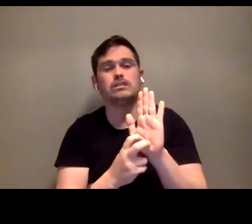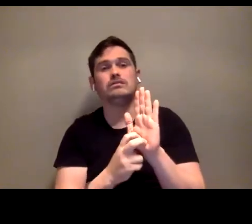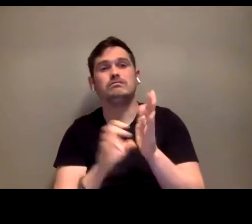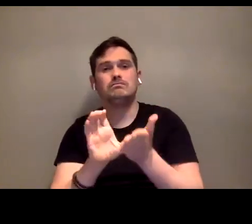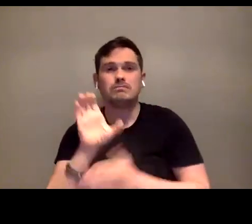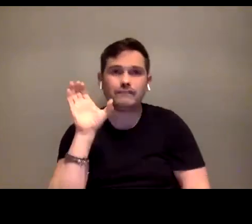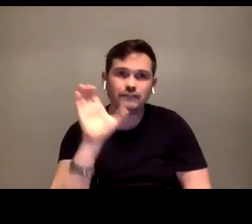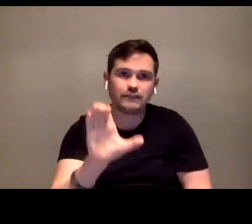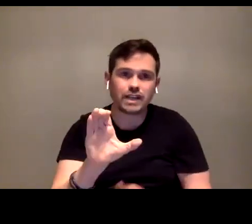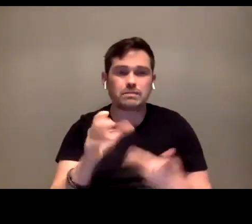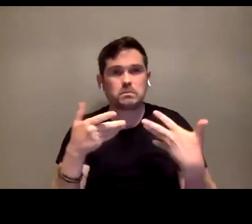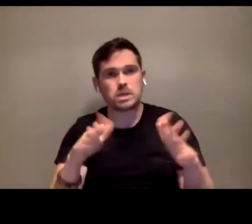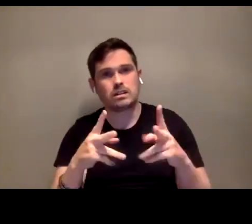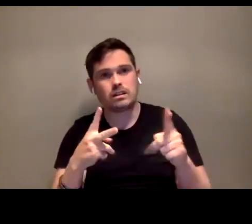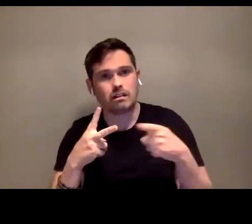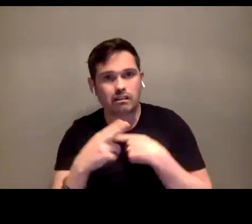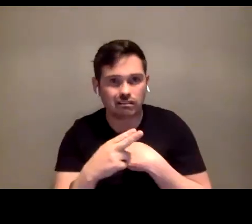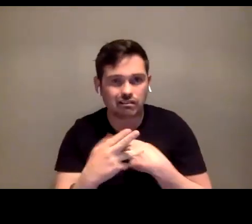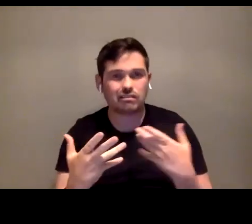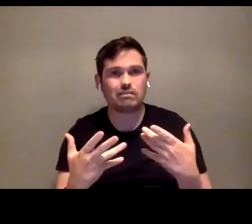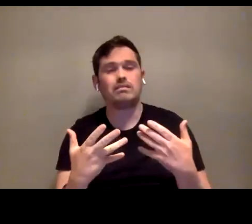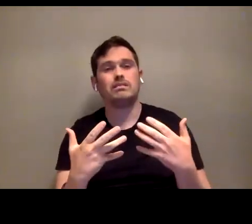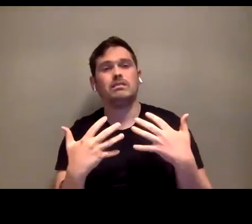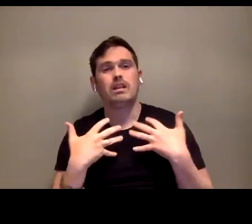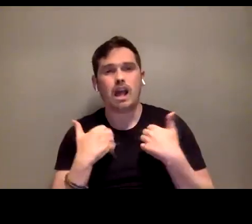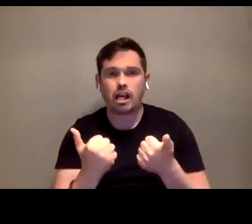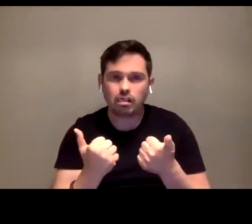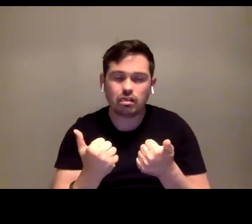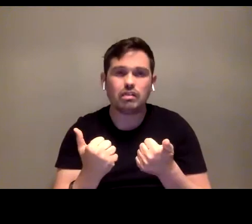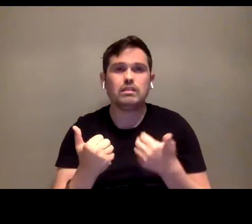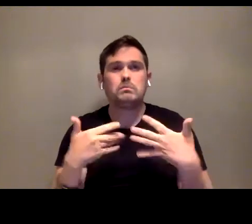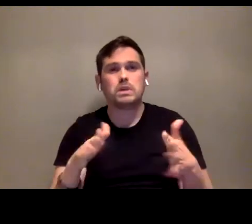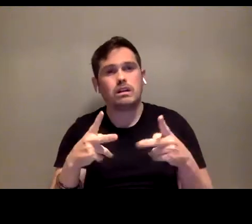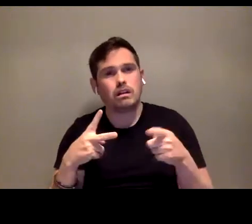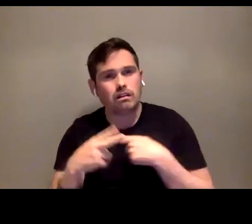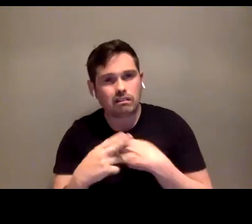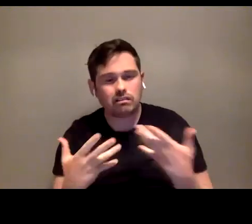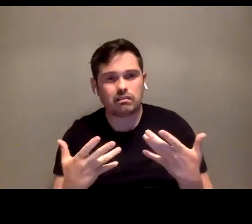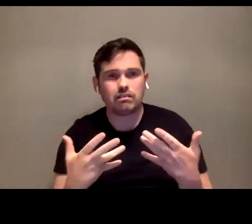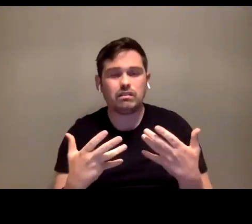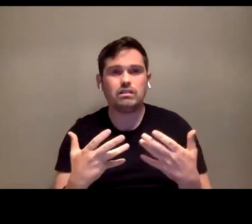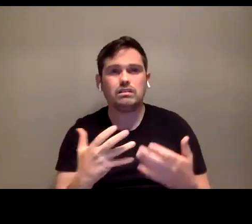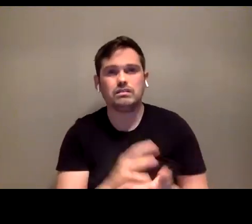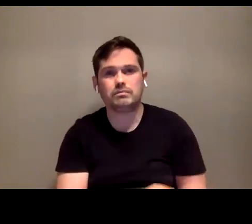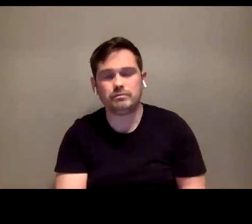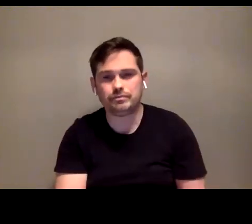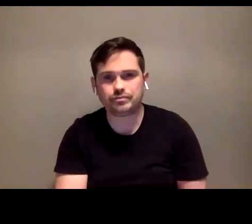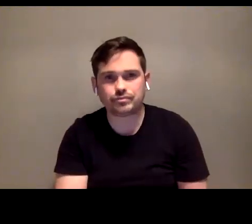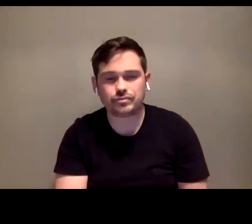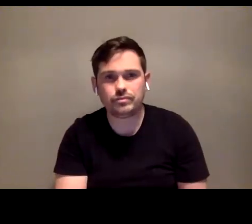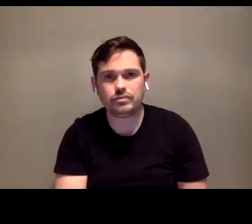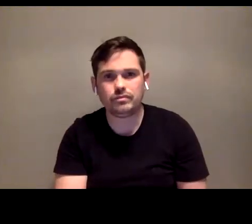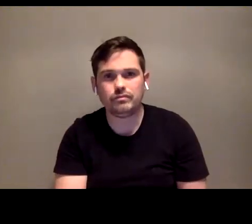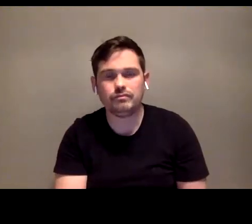in health and safety standards. We've seen workplaces, particularly in the gig economy, just turn into completely, you know, toxic and